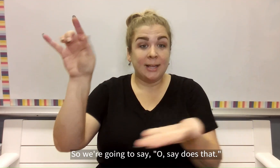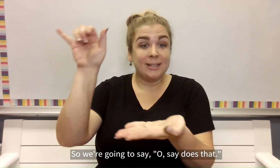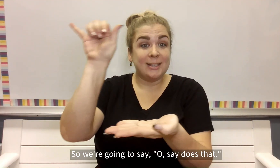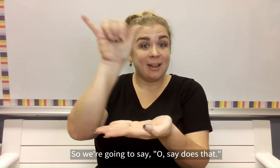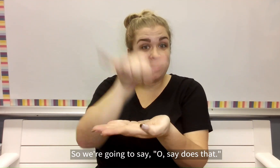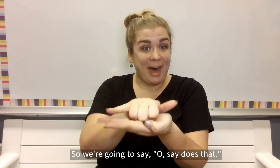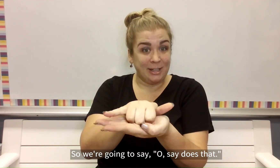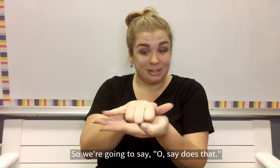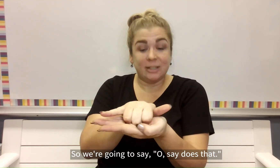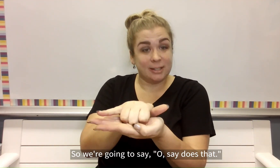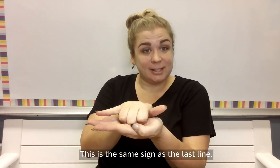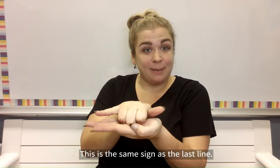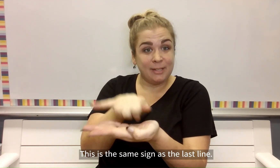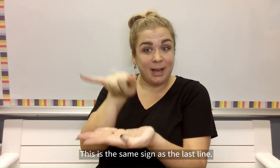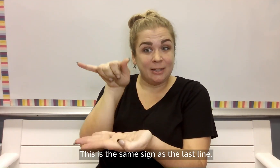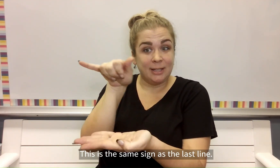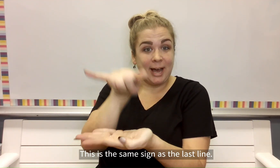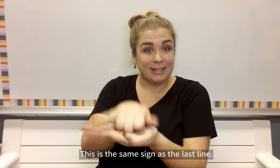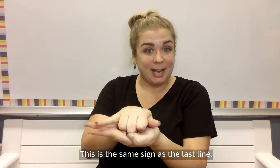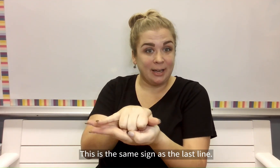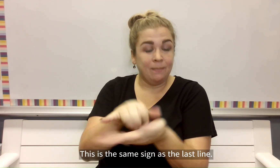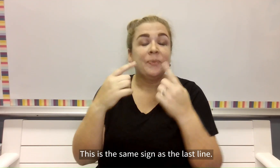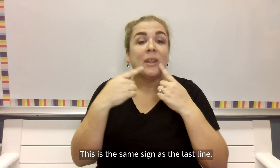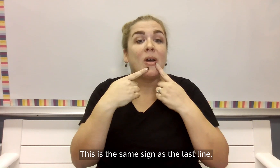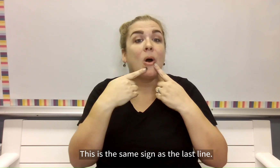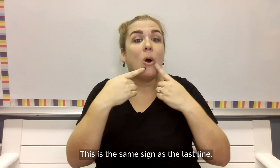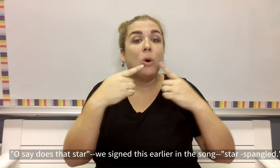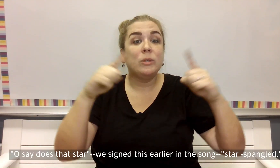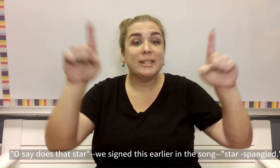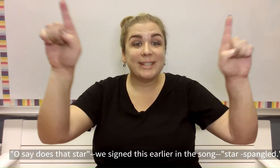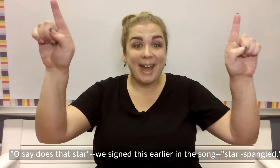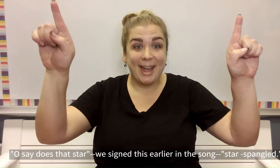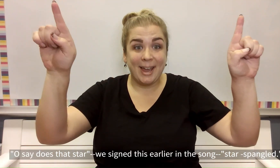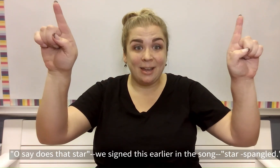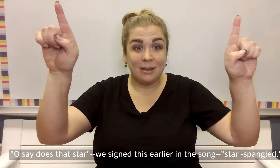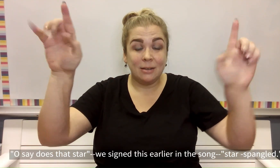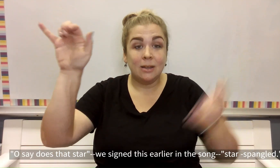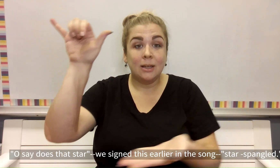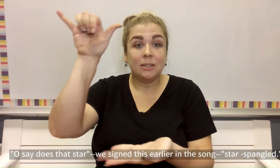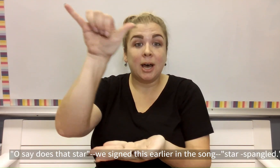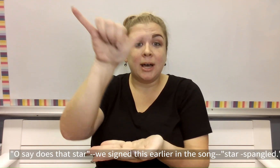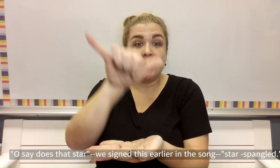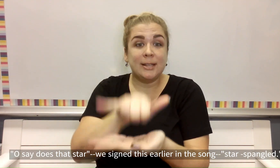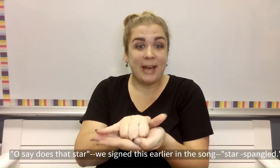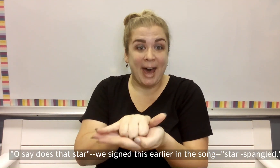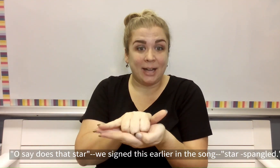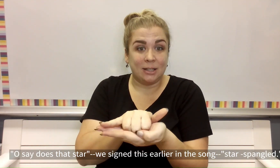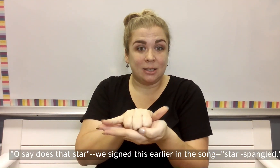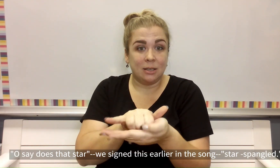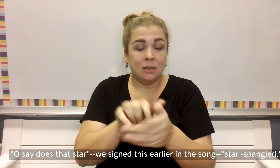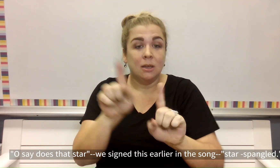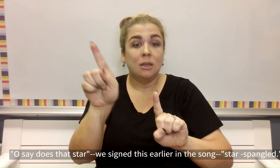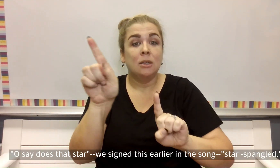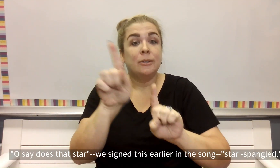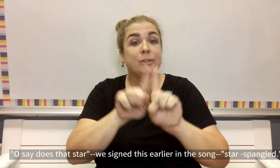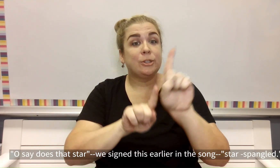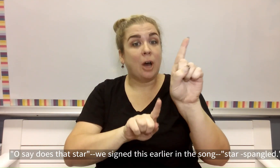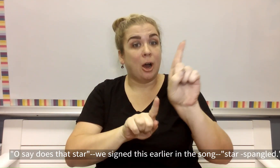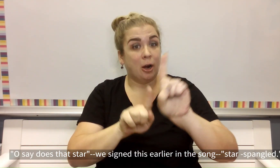does that. This is the same sign as the last line. Oh, say does that